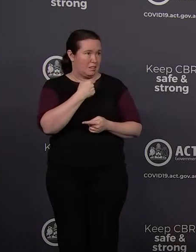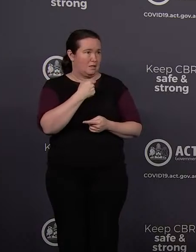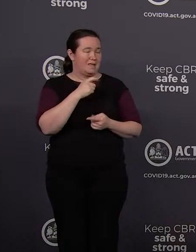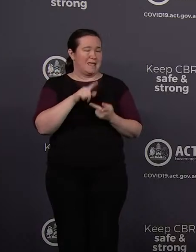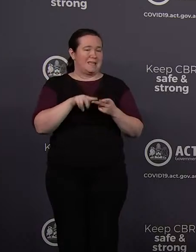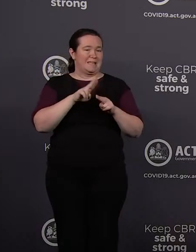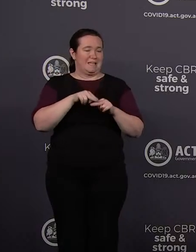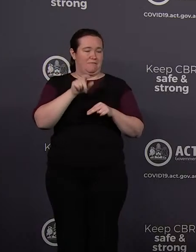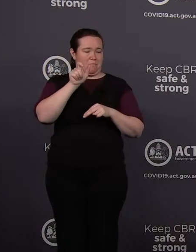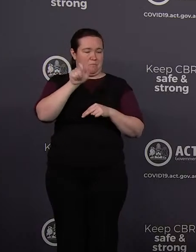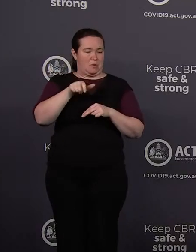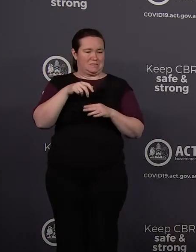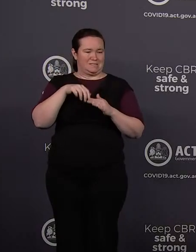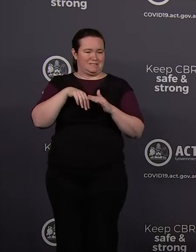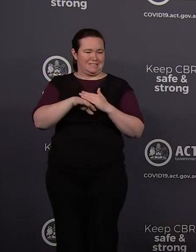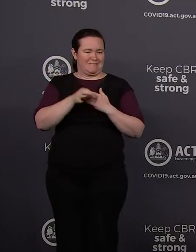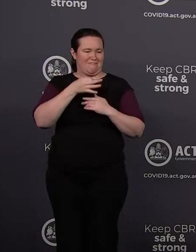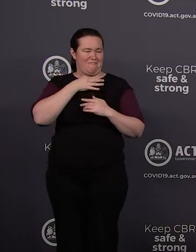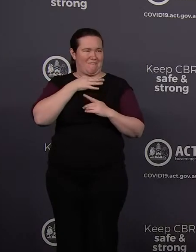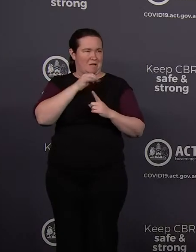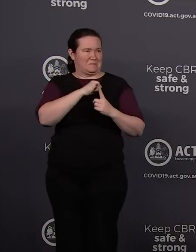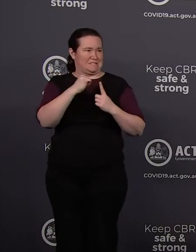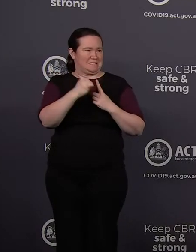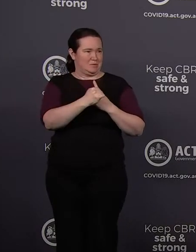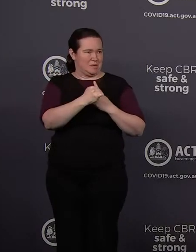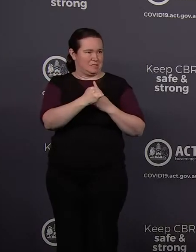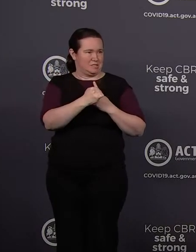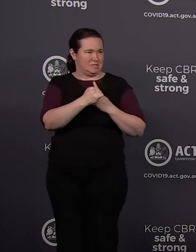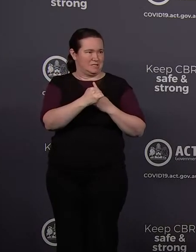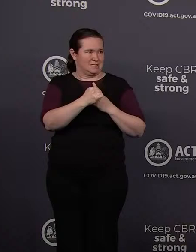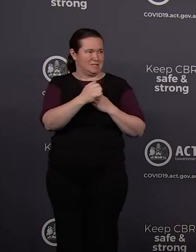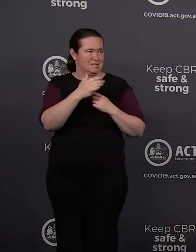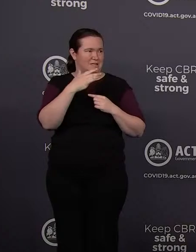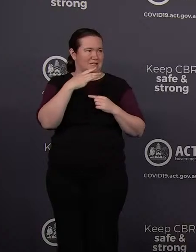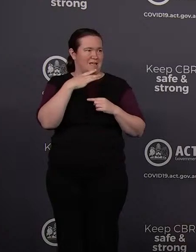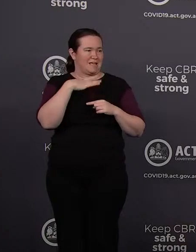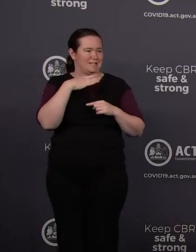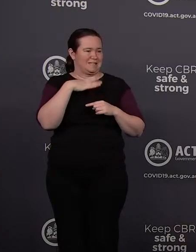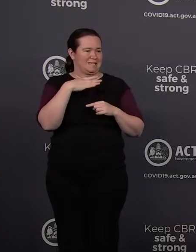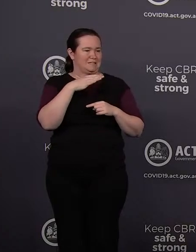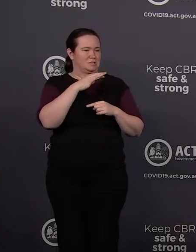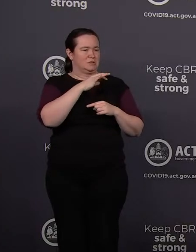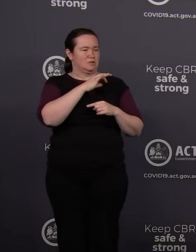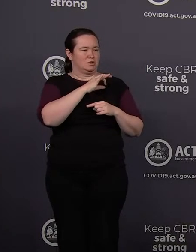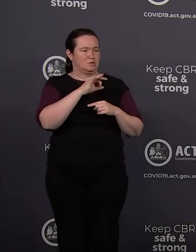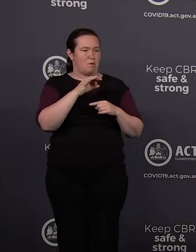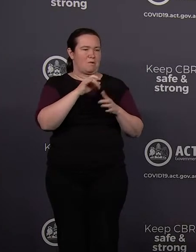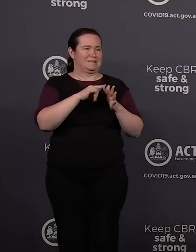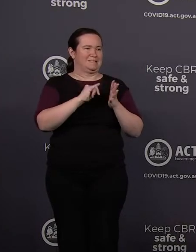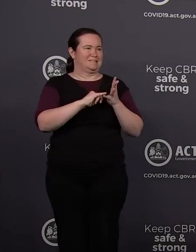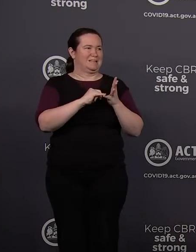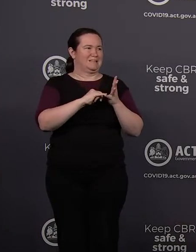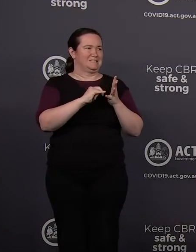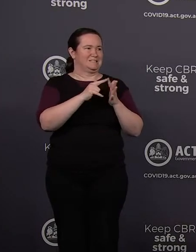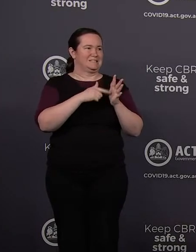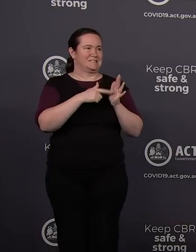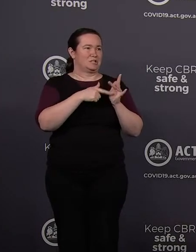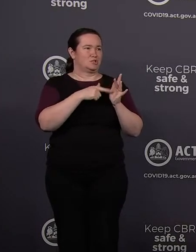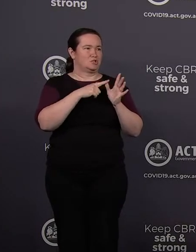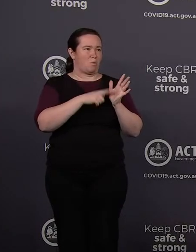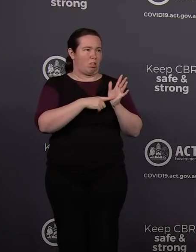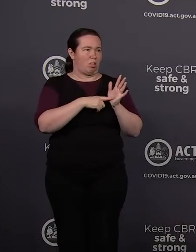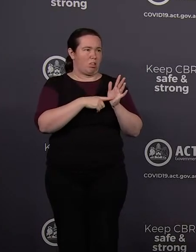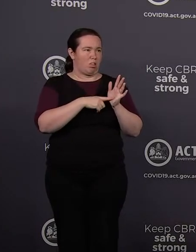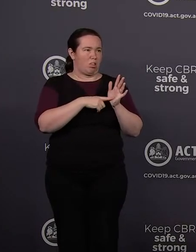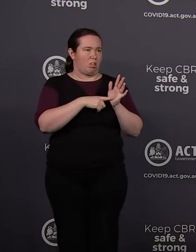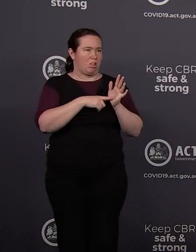vulnerable circumstance and needs a non-essential item that they wish to buy as a discretionary purchase, then they may